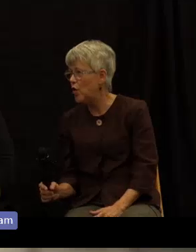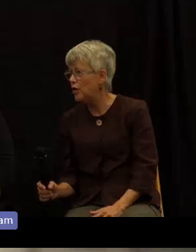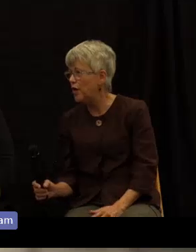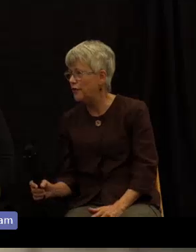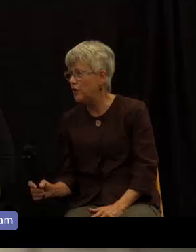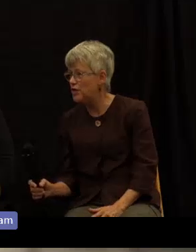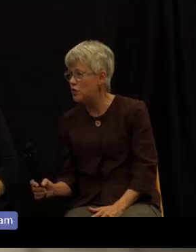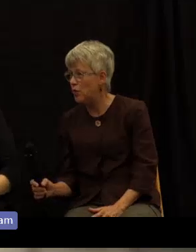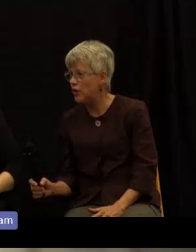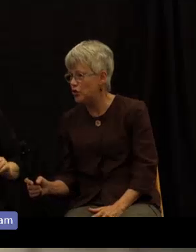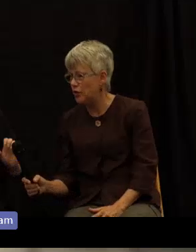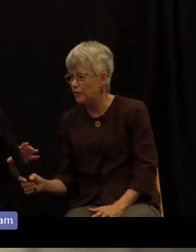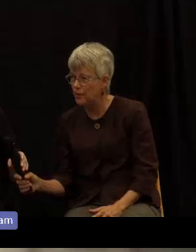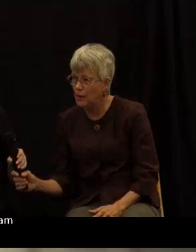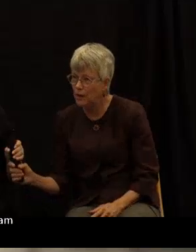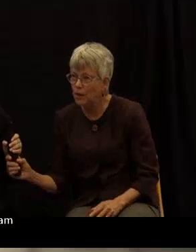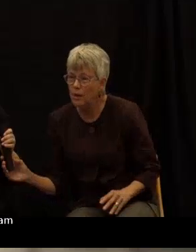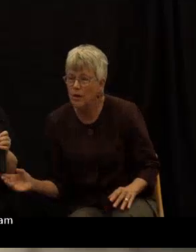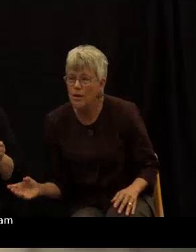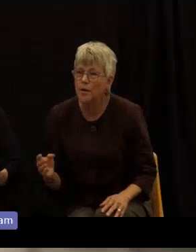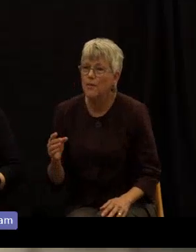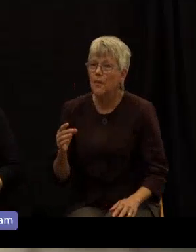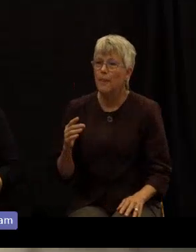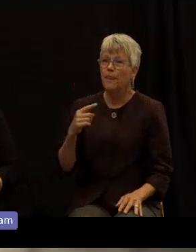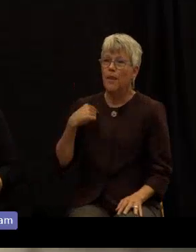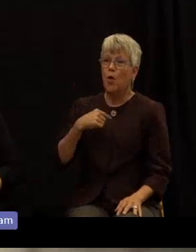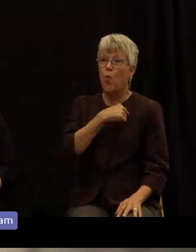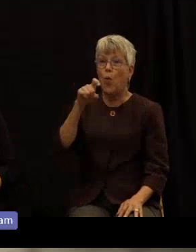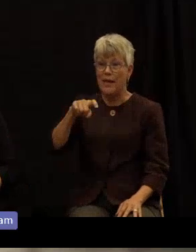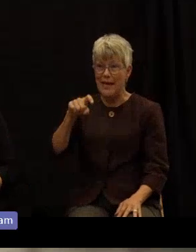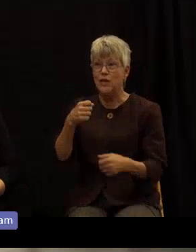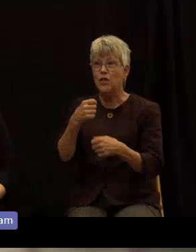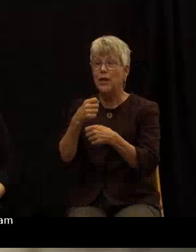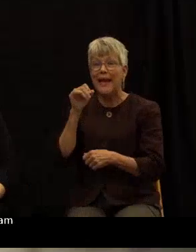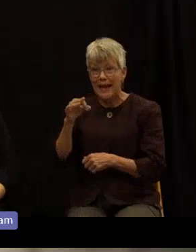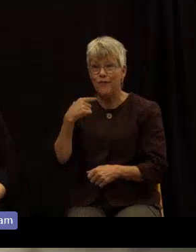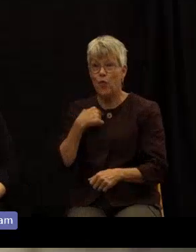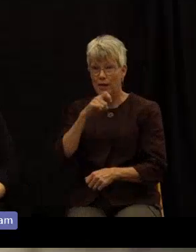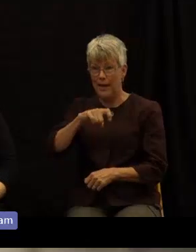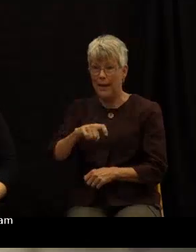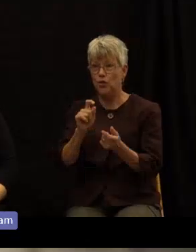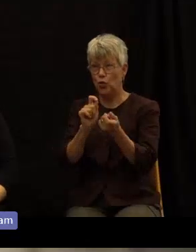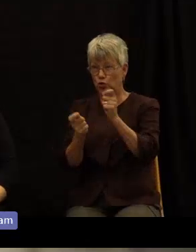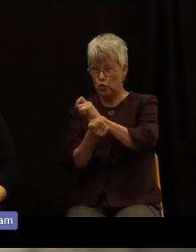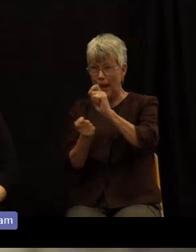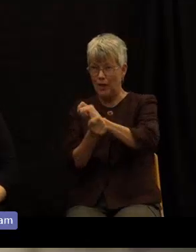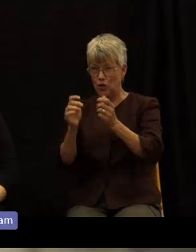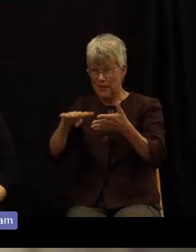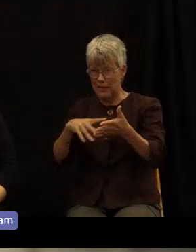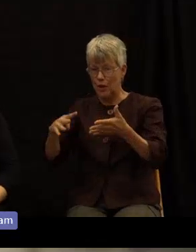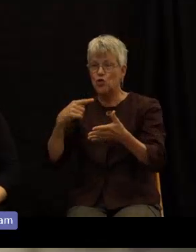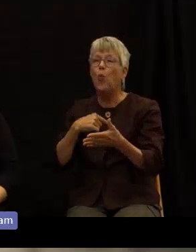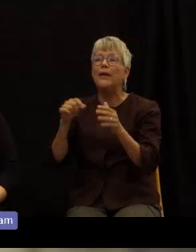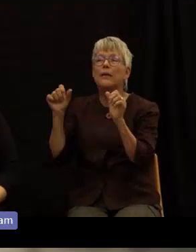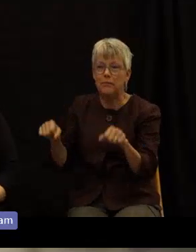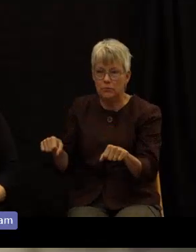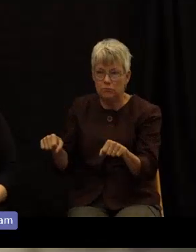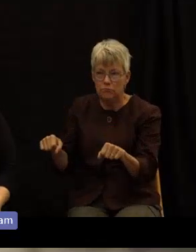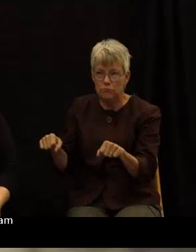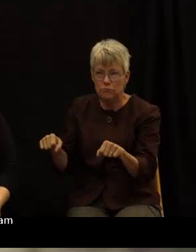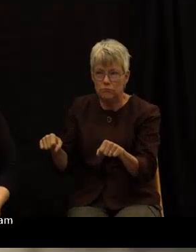And if we need to make changes, we can do that. Okay. But as Wallace